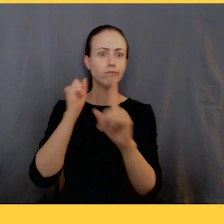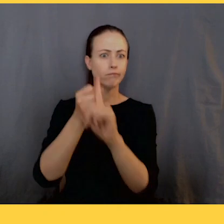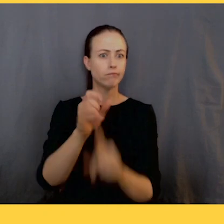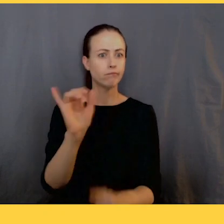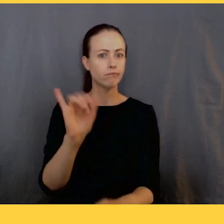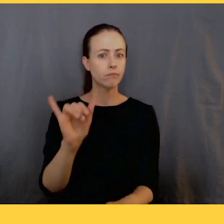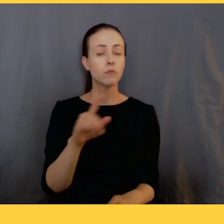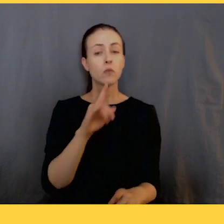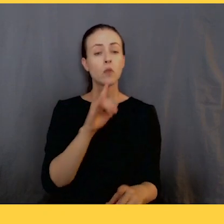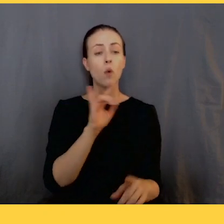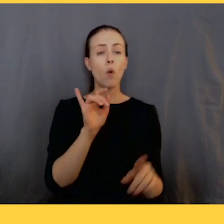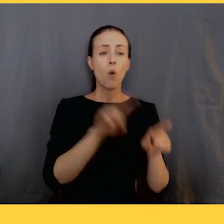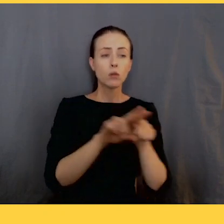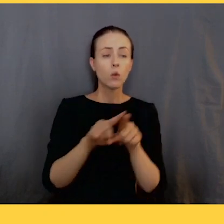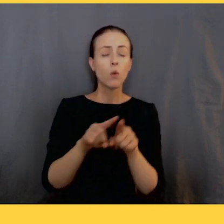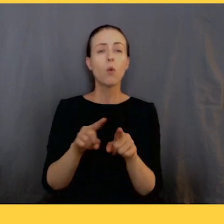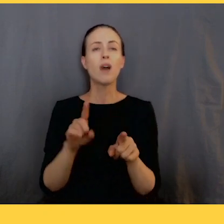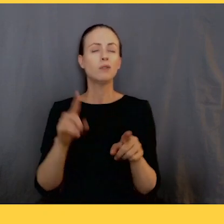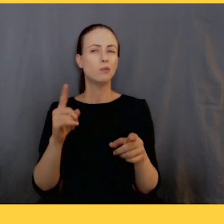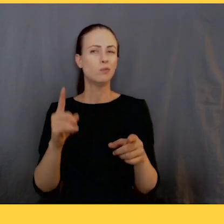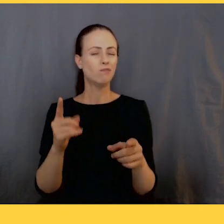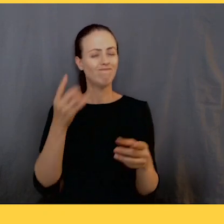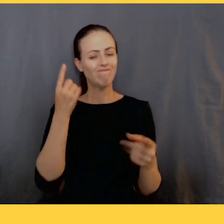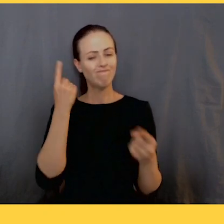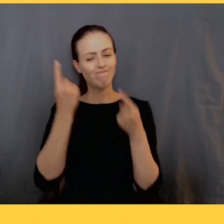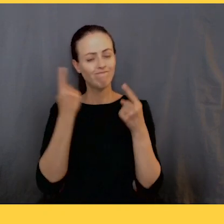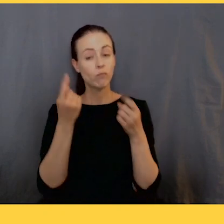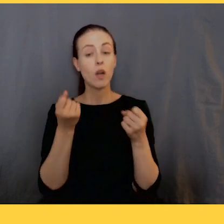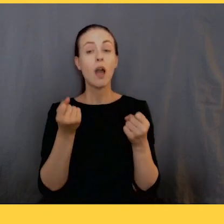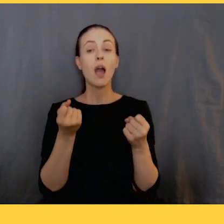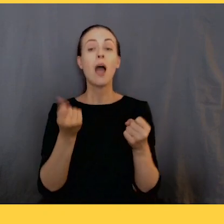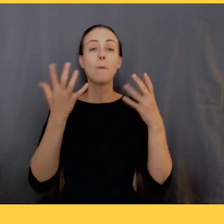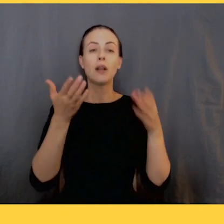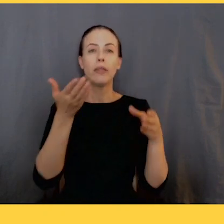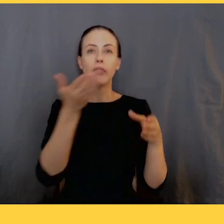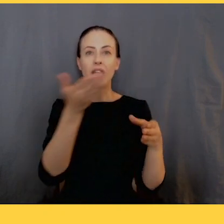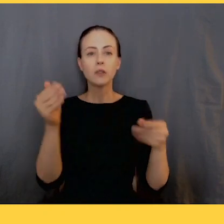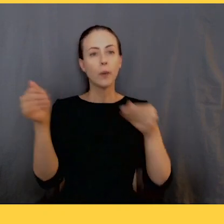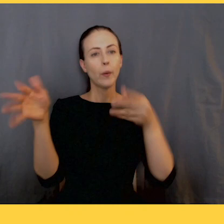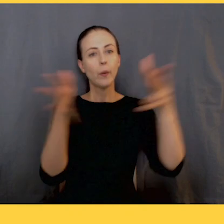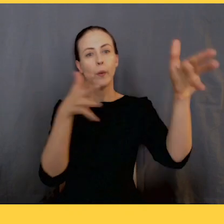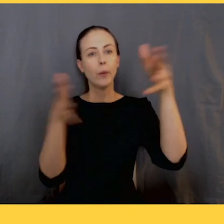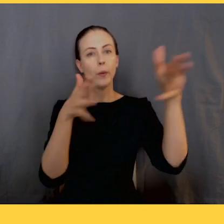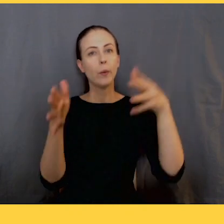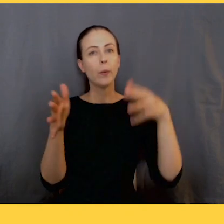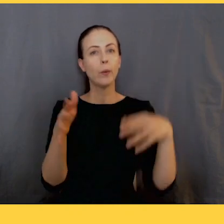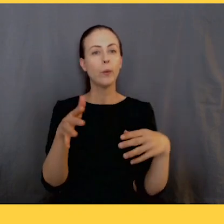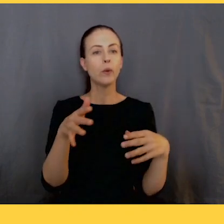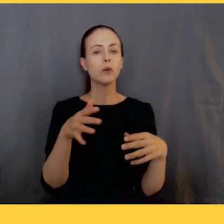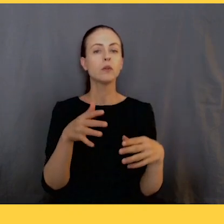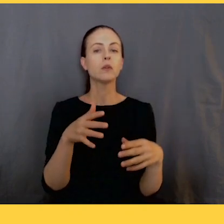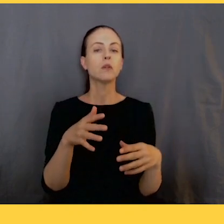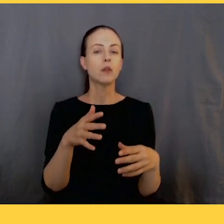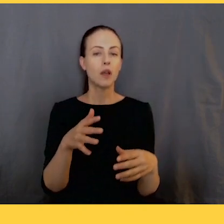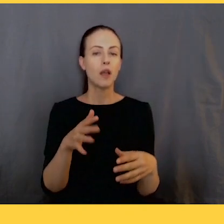potentially impacted circuits, the degree of flying debris, and the condition of our power line in the